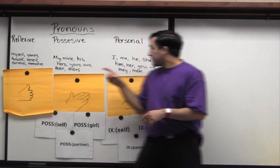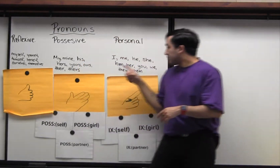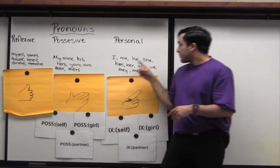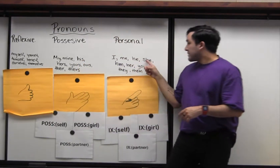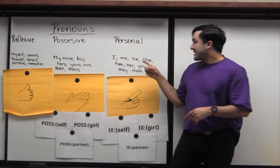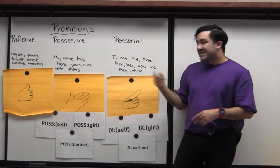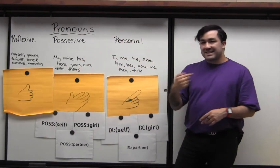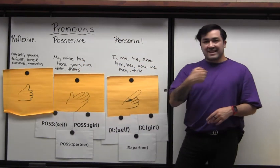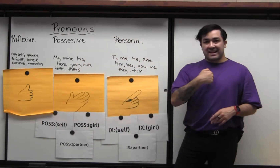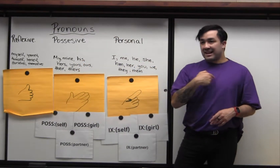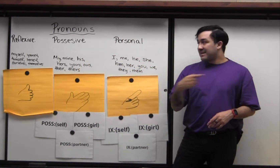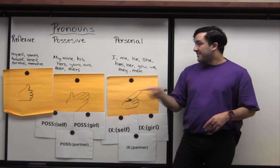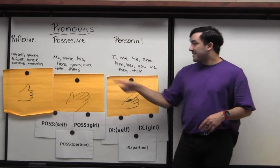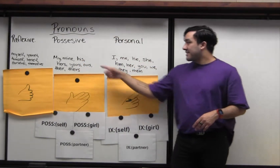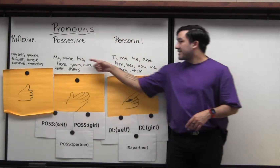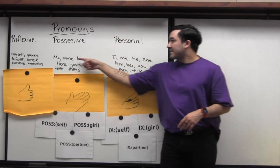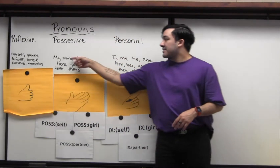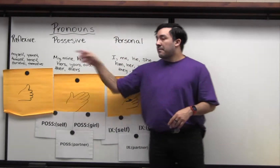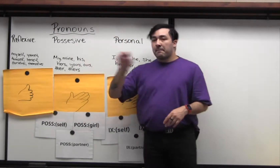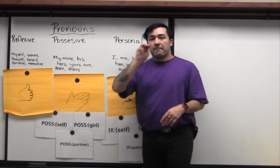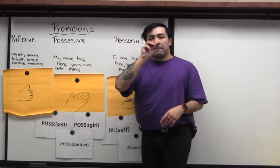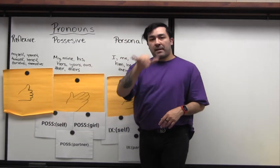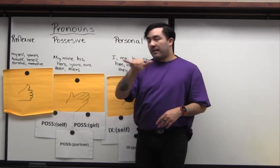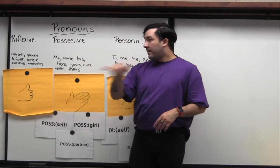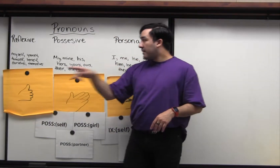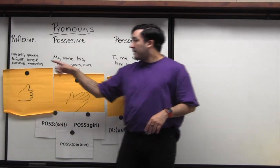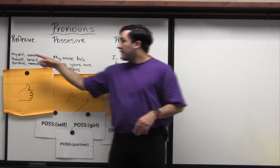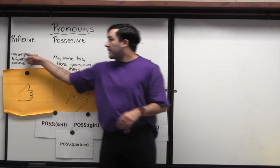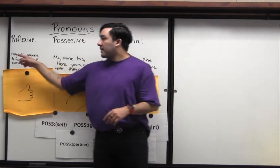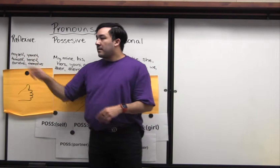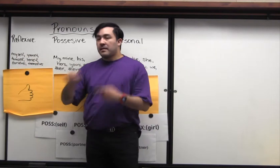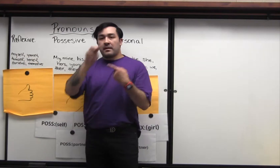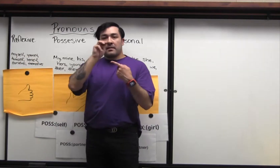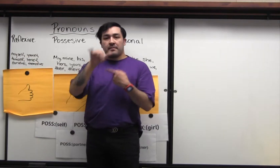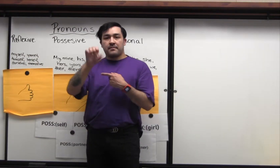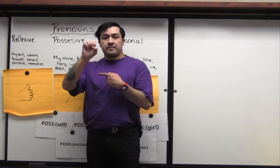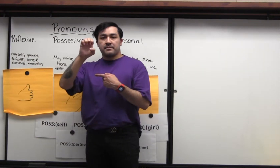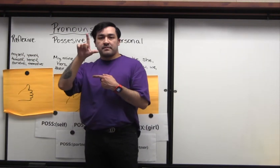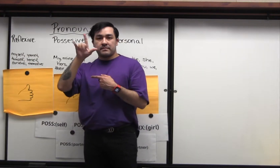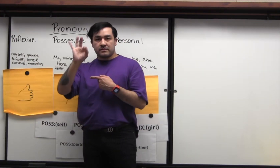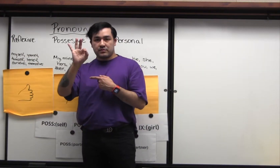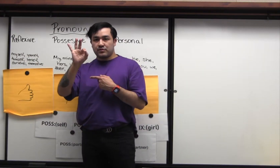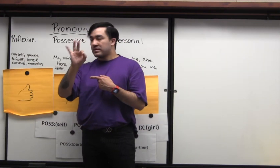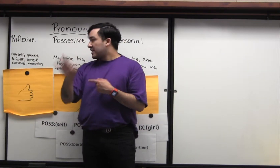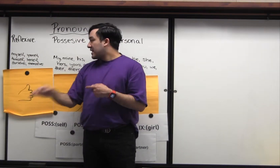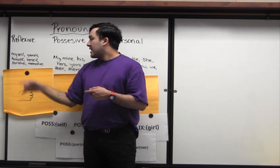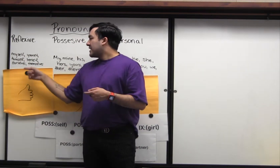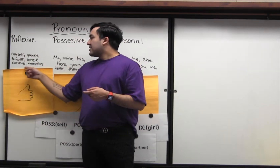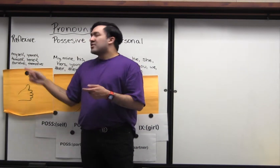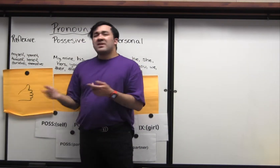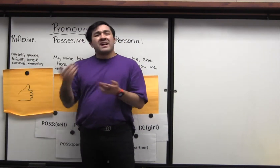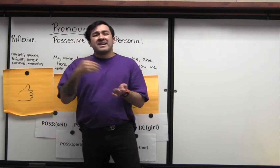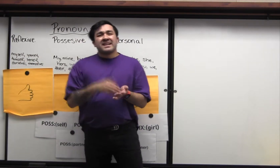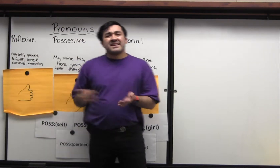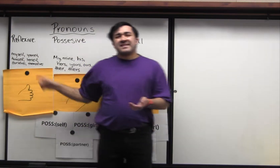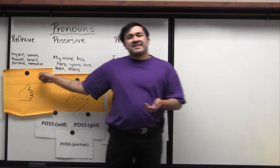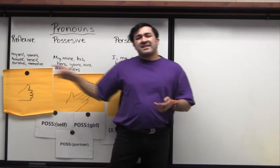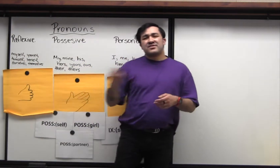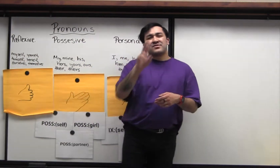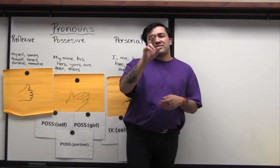of pronouns. We have our personal, I's, she, possessive, my, hers, and self, myself, yourself. So again,